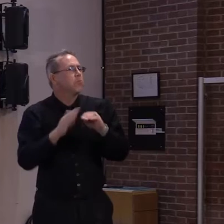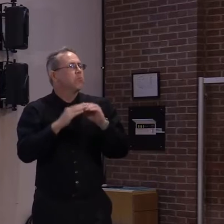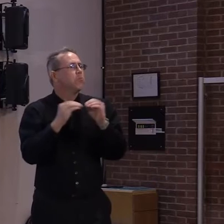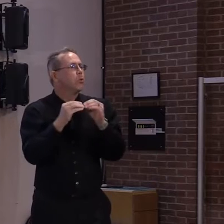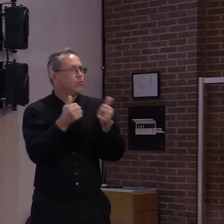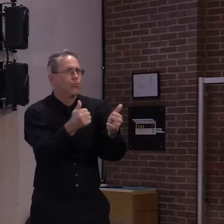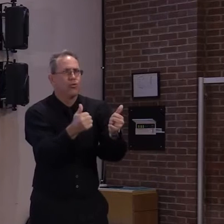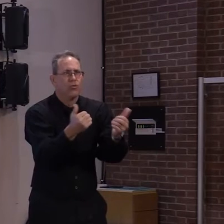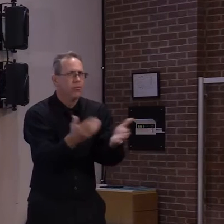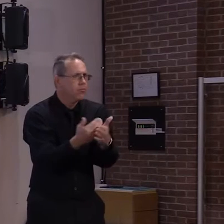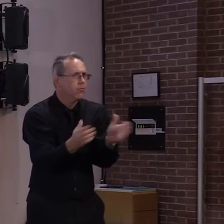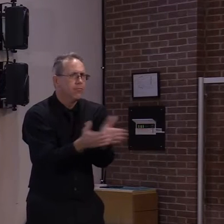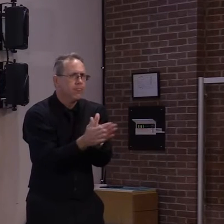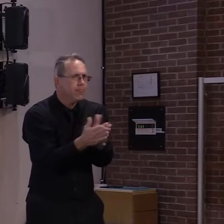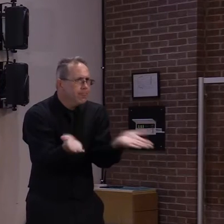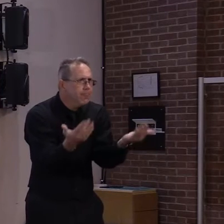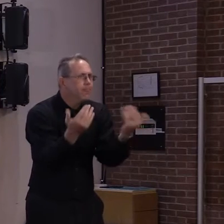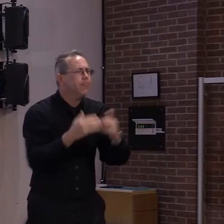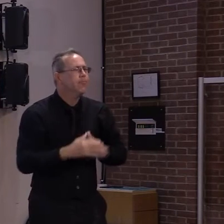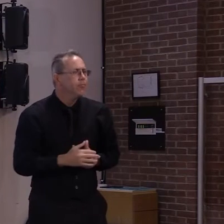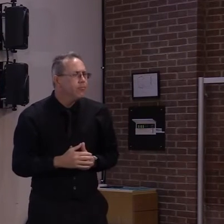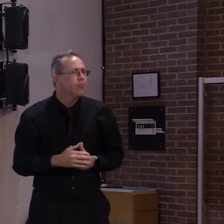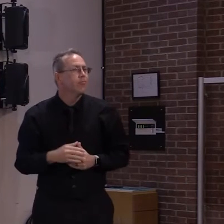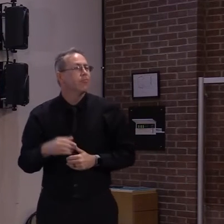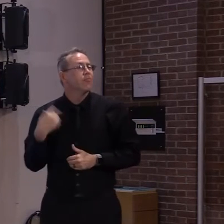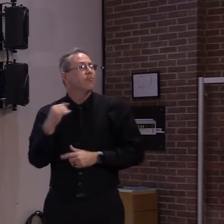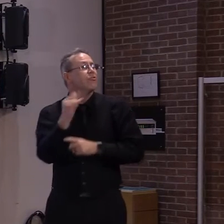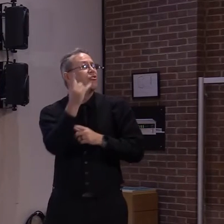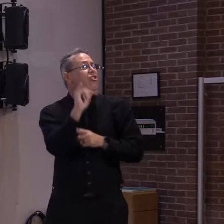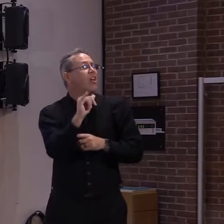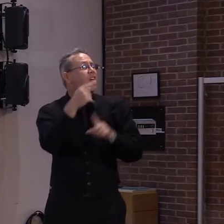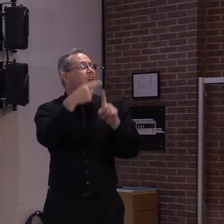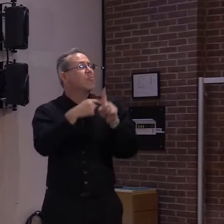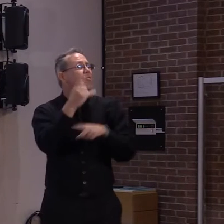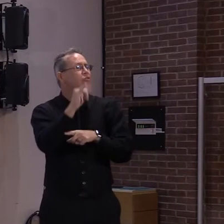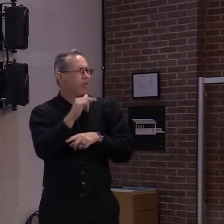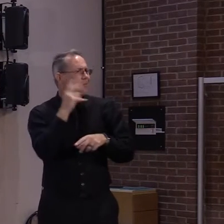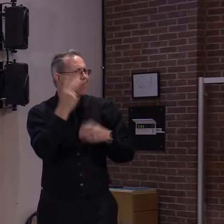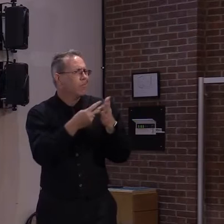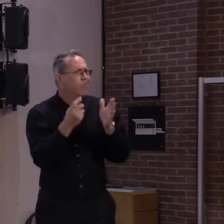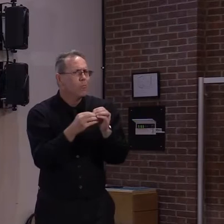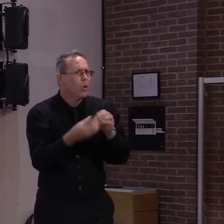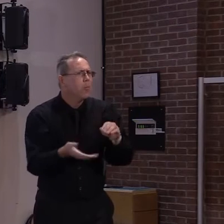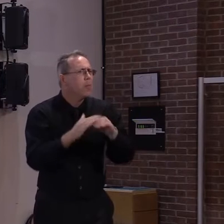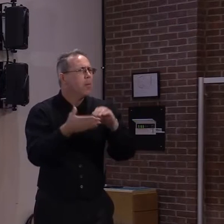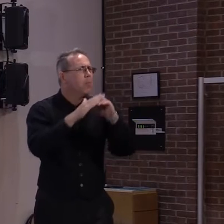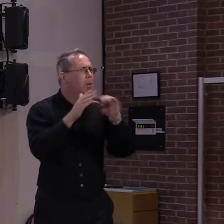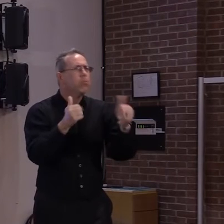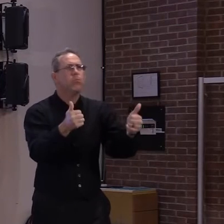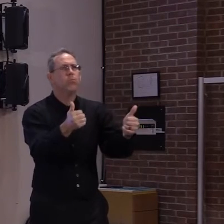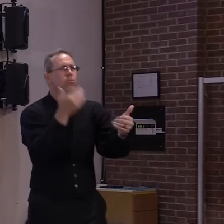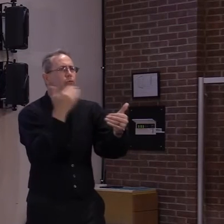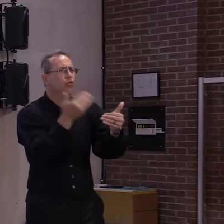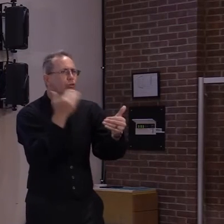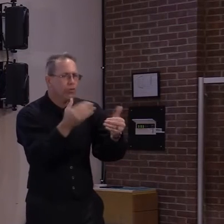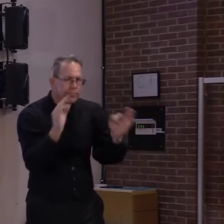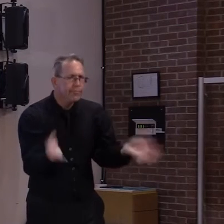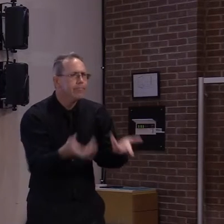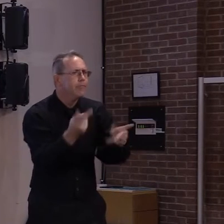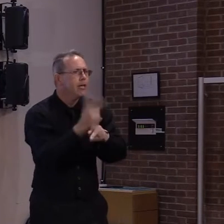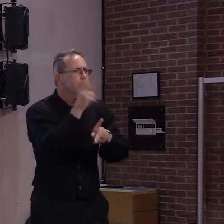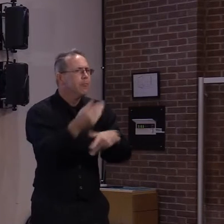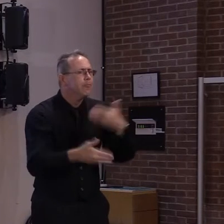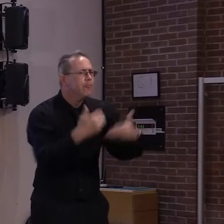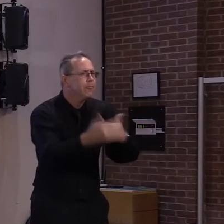the middle of July when the Delta variant started to rise across the country. And all this results in Vermont continuing to